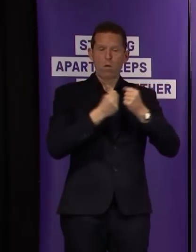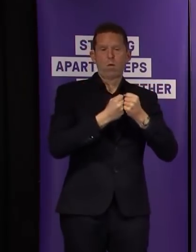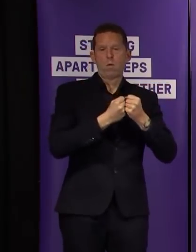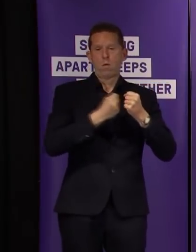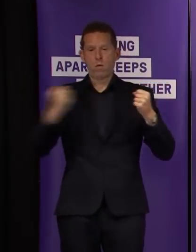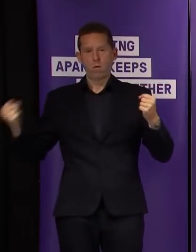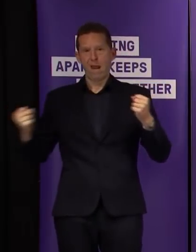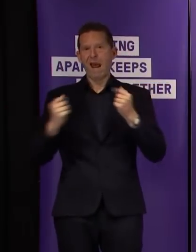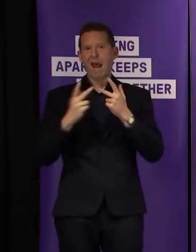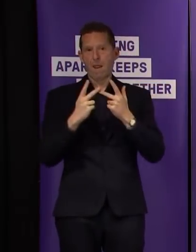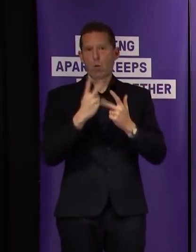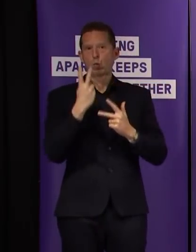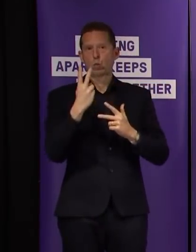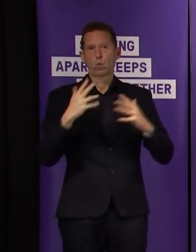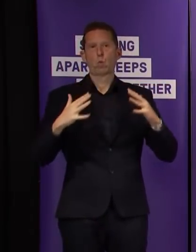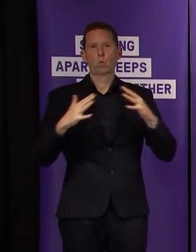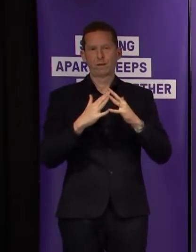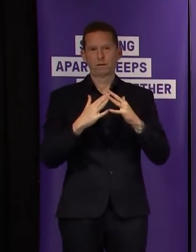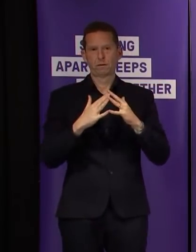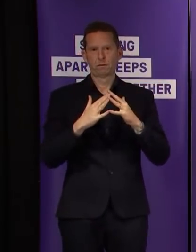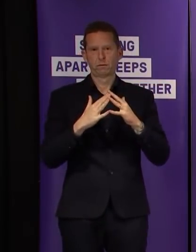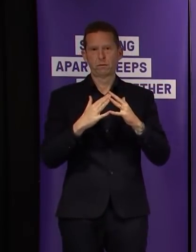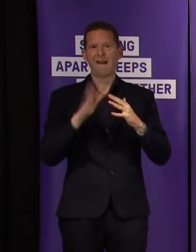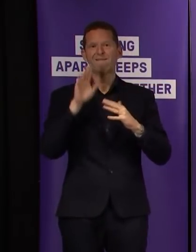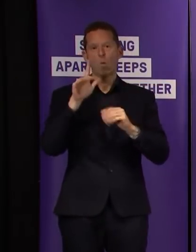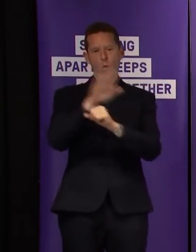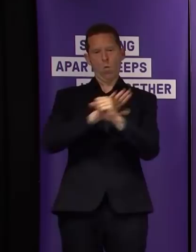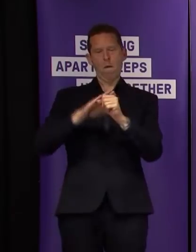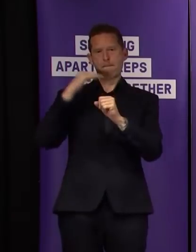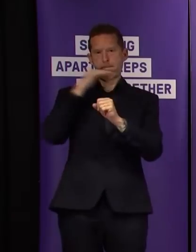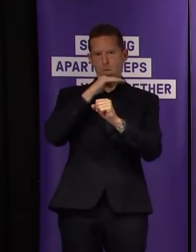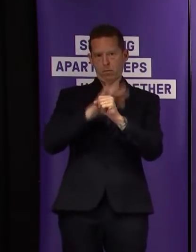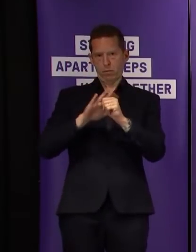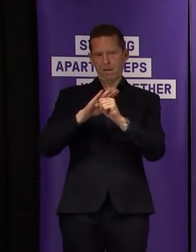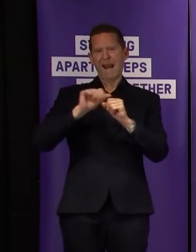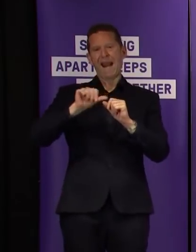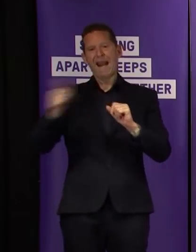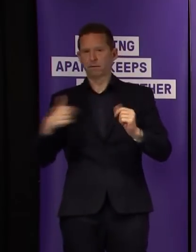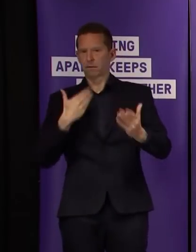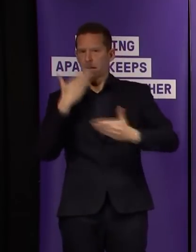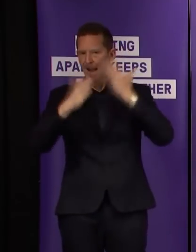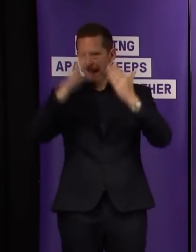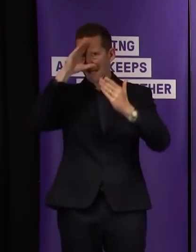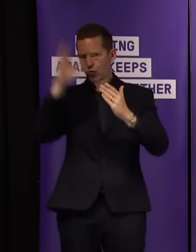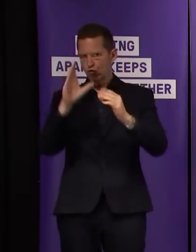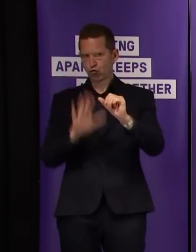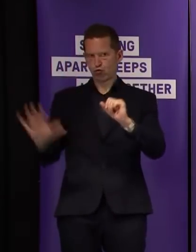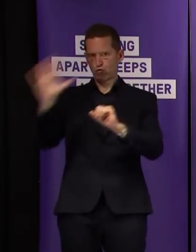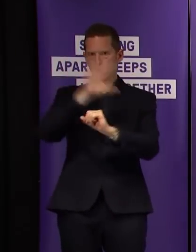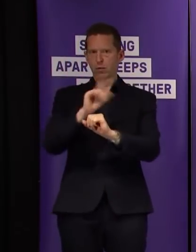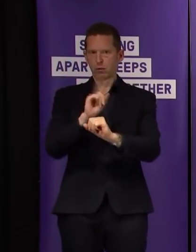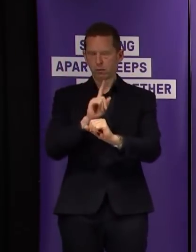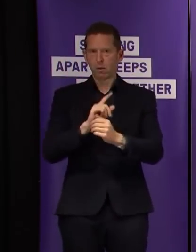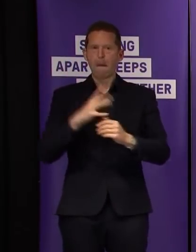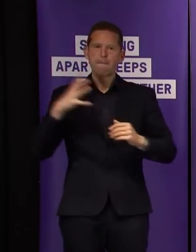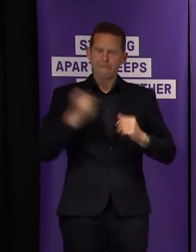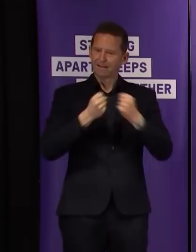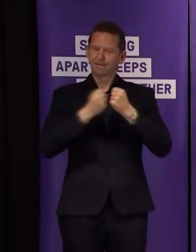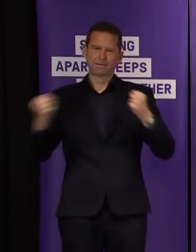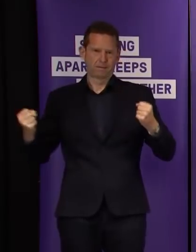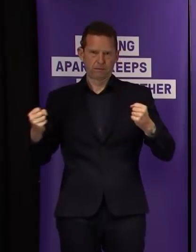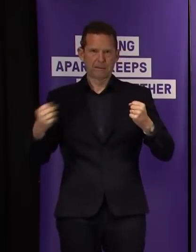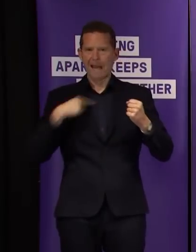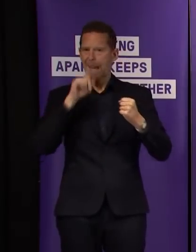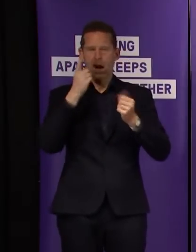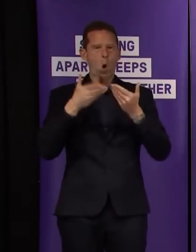the current stage four restrictions that Victorians are living under. This is for Metro Melbourne. I'll do regional Victoria in just one moment. So we have to extend. We cannot open up at this